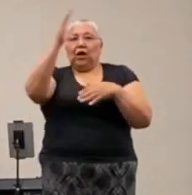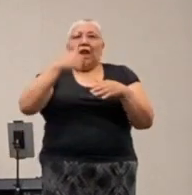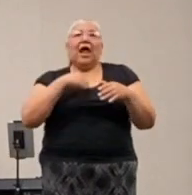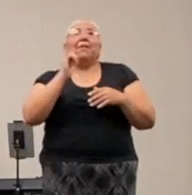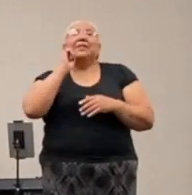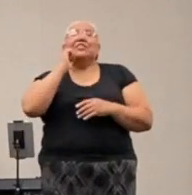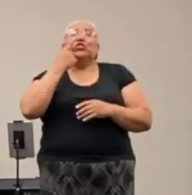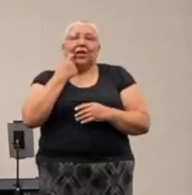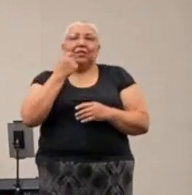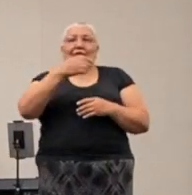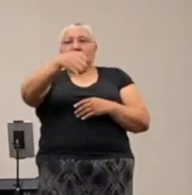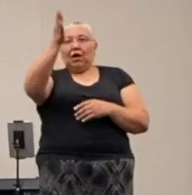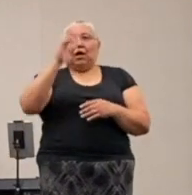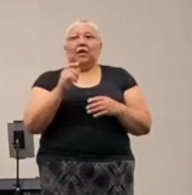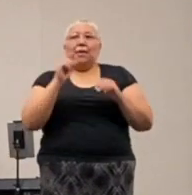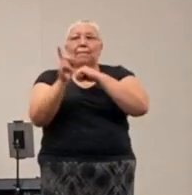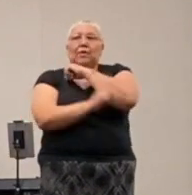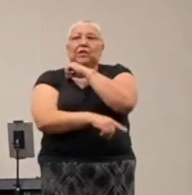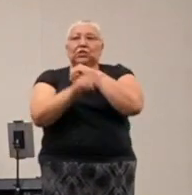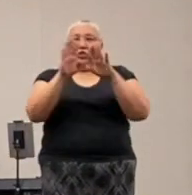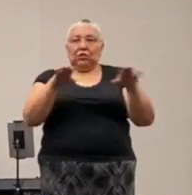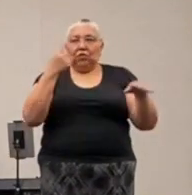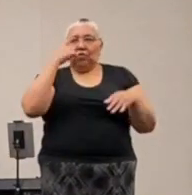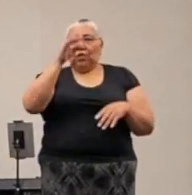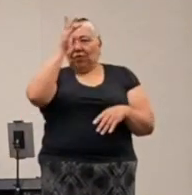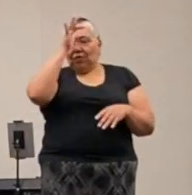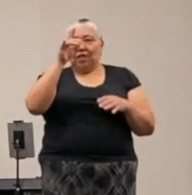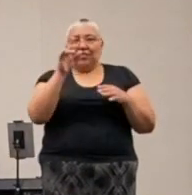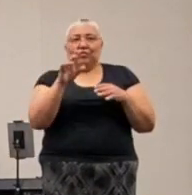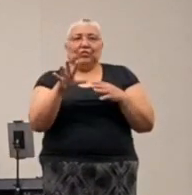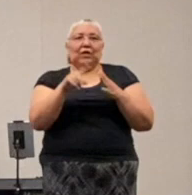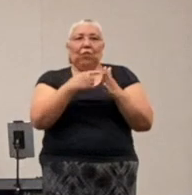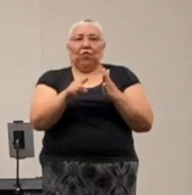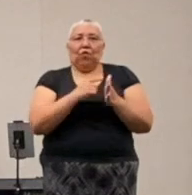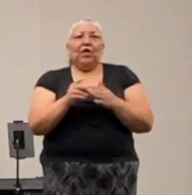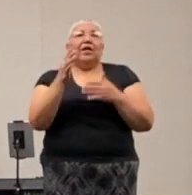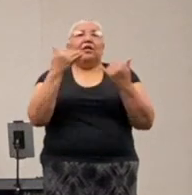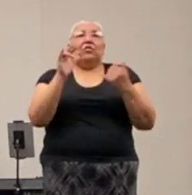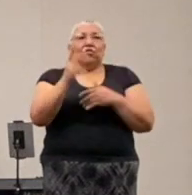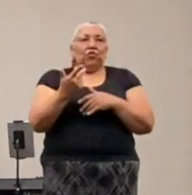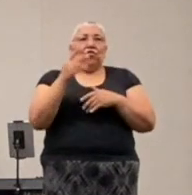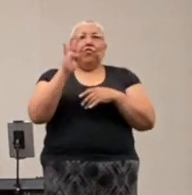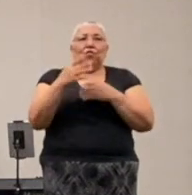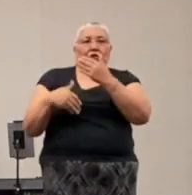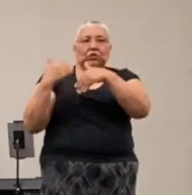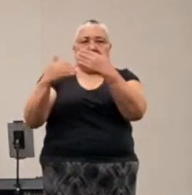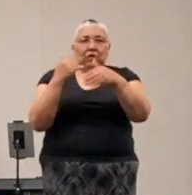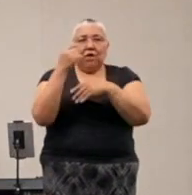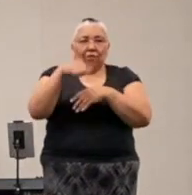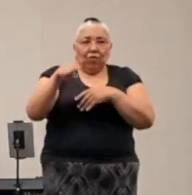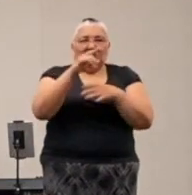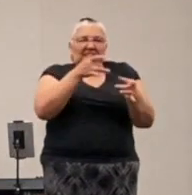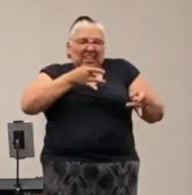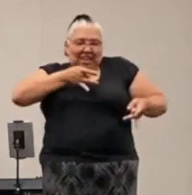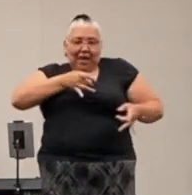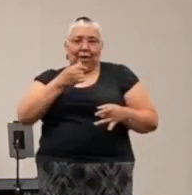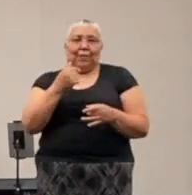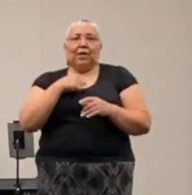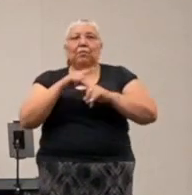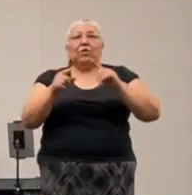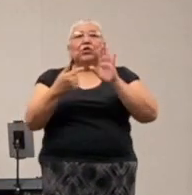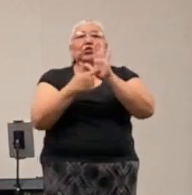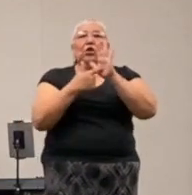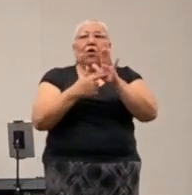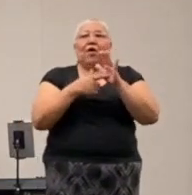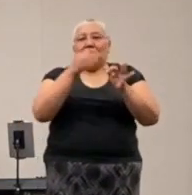jealous God, punishing the children for the father's iniquity to the third and fourth generations of those who hate me, but showing